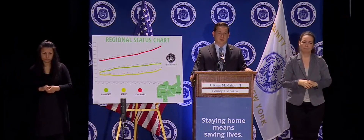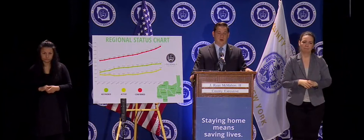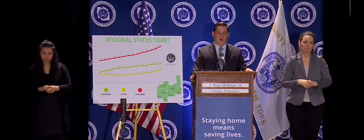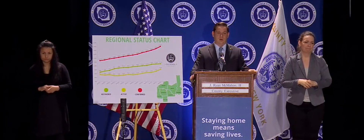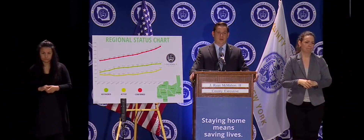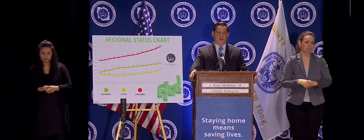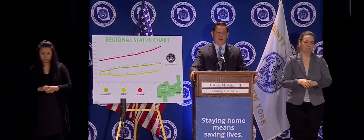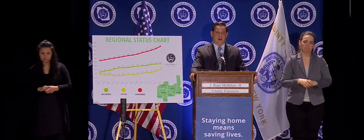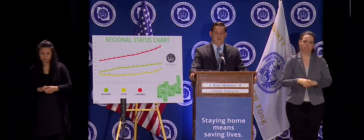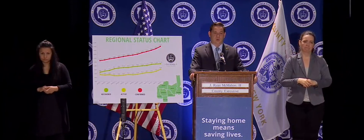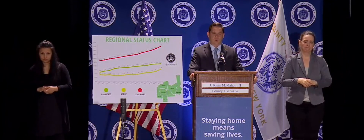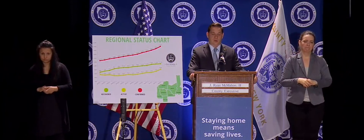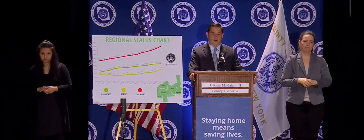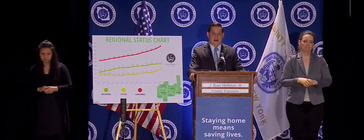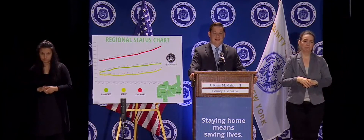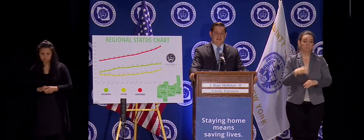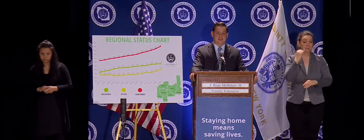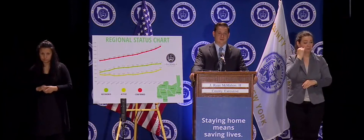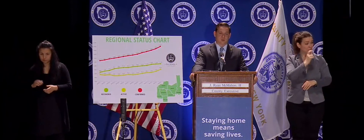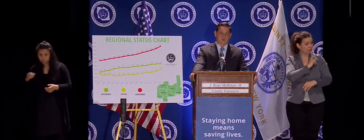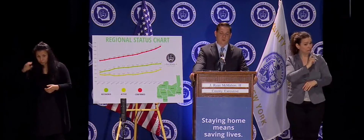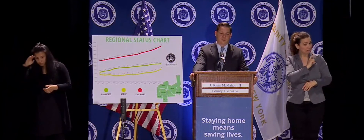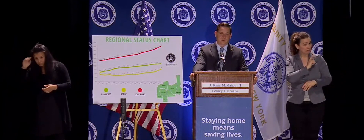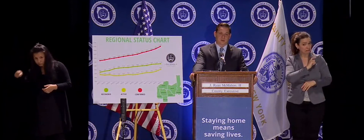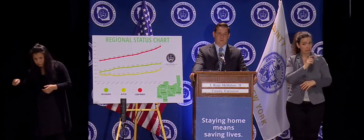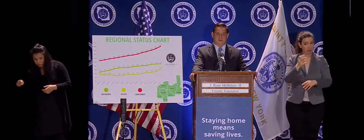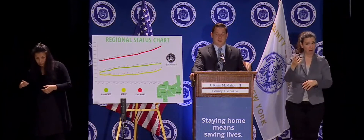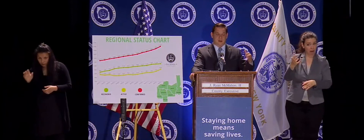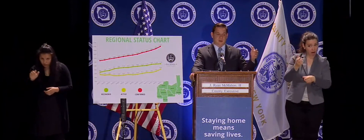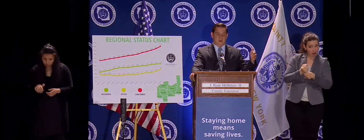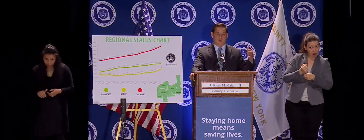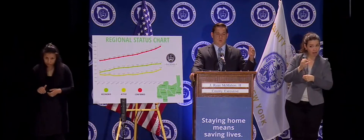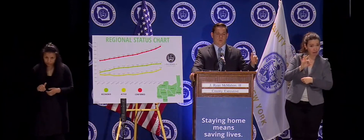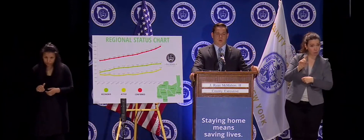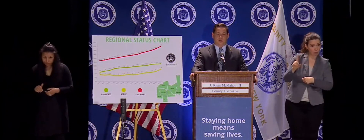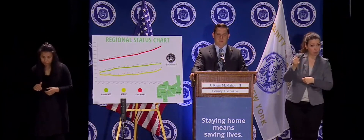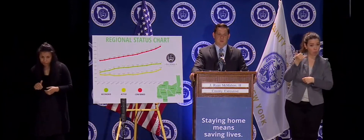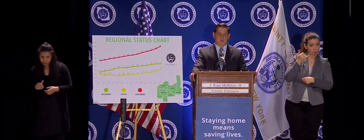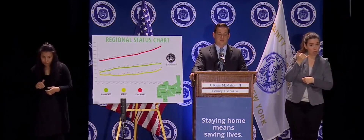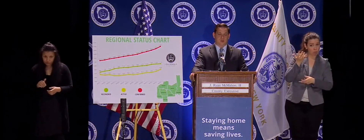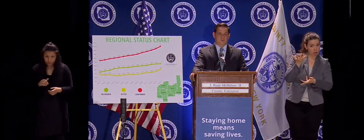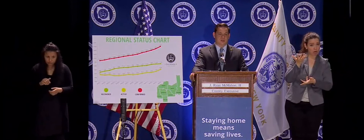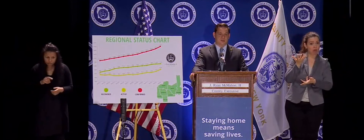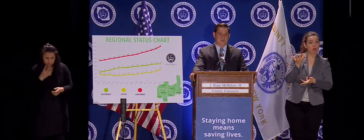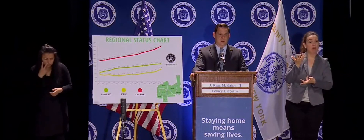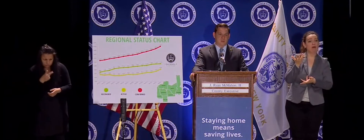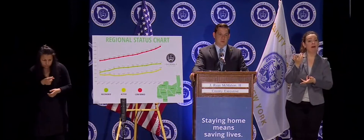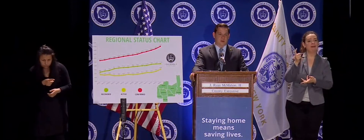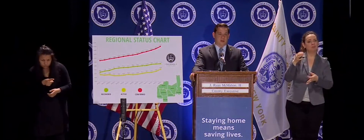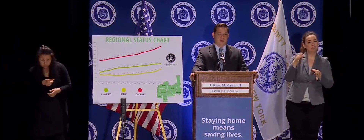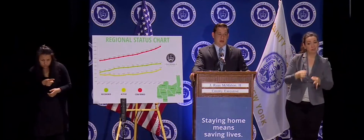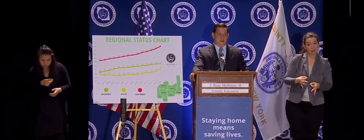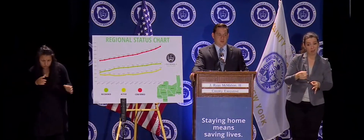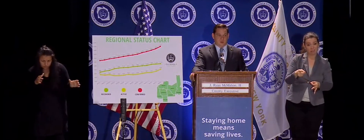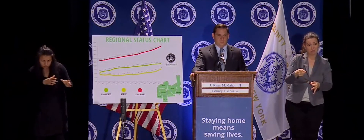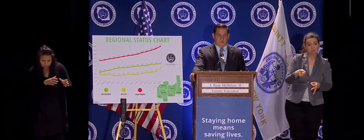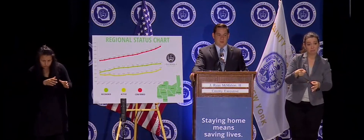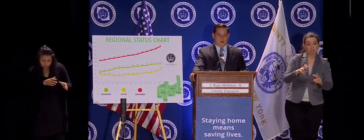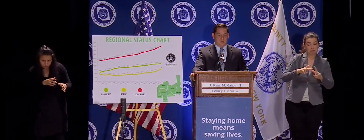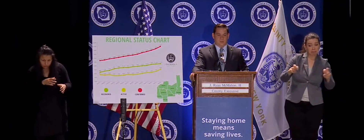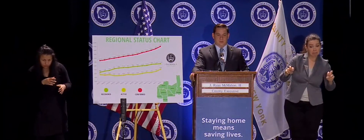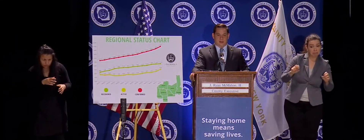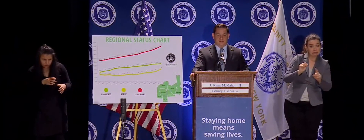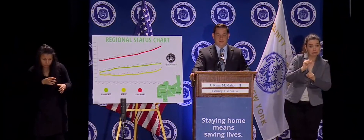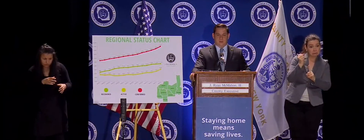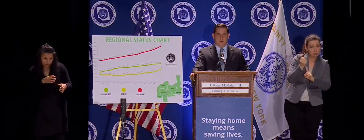on-site call on whether or not it's safe to enforce something based on what it is and what the circumstances are. But I think you've heard from the